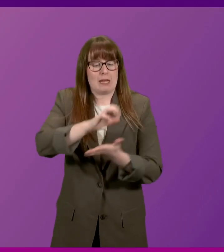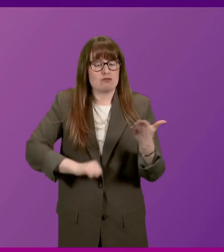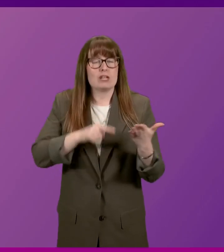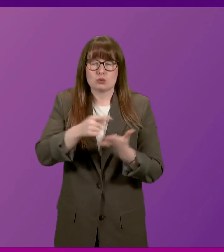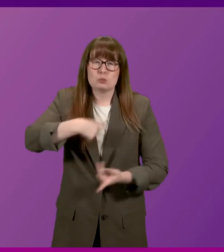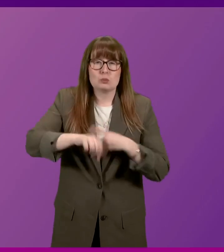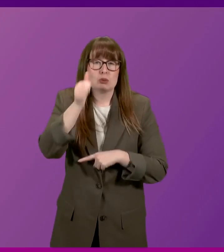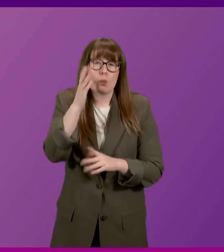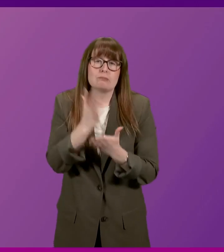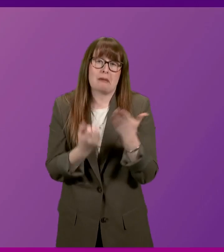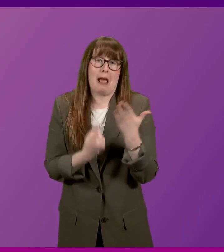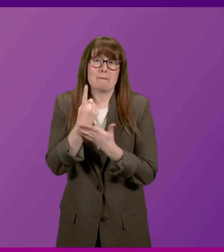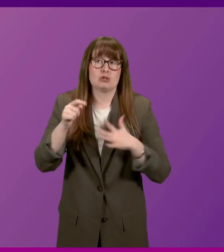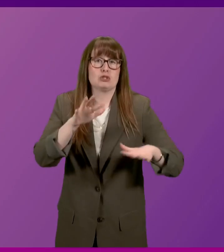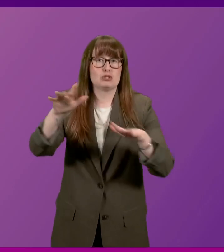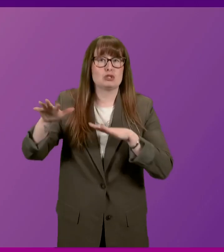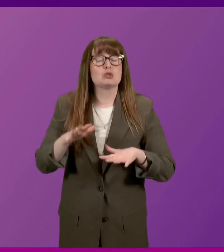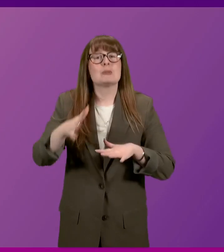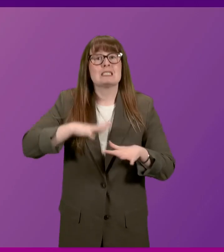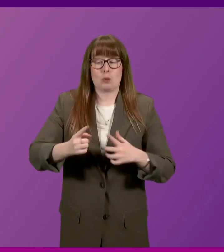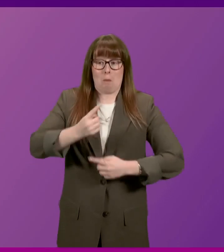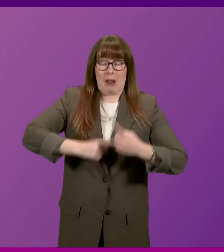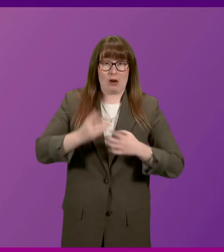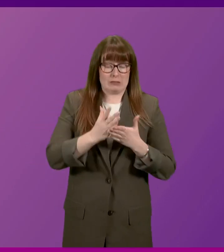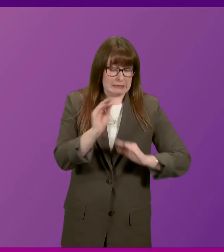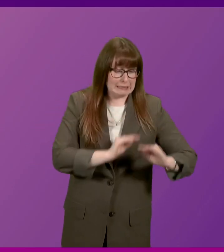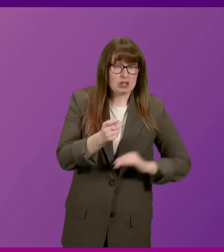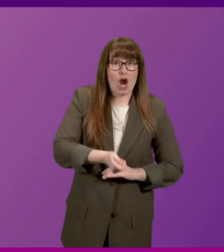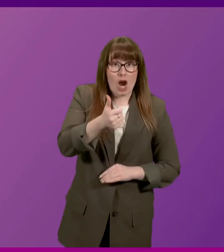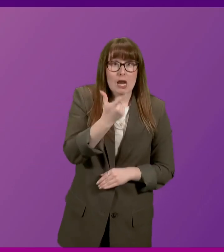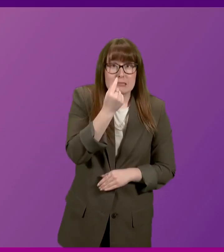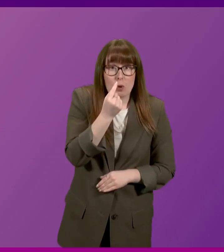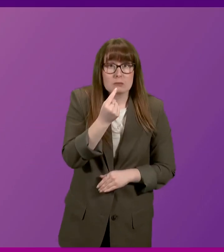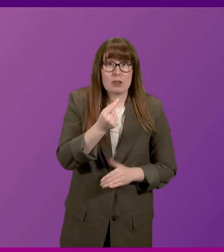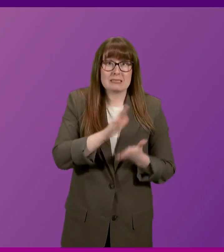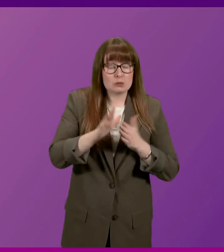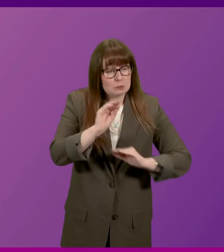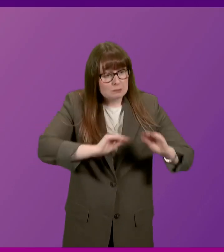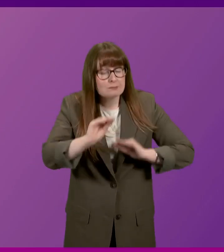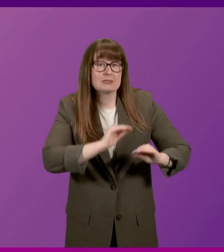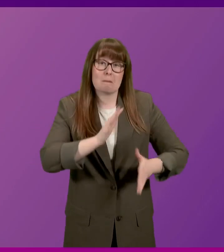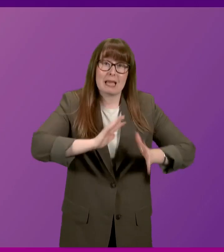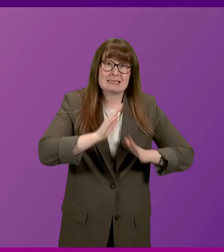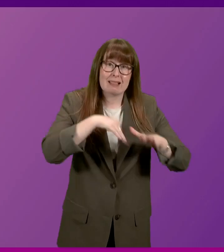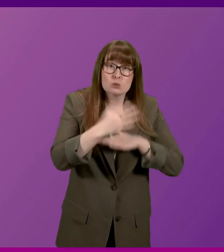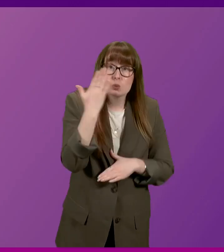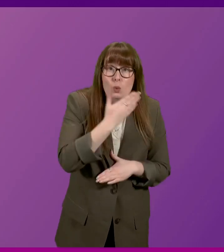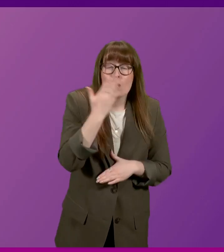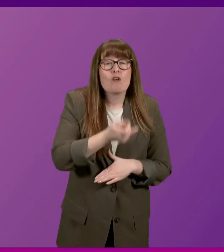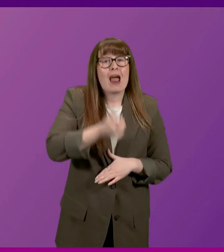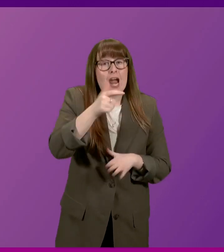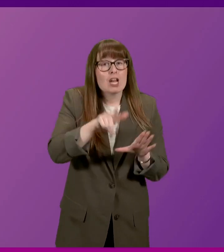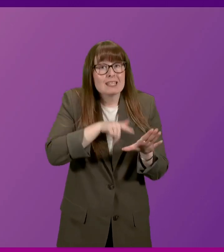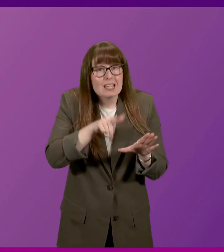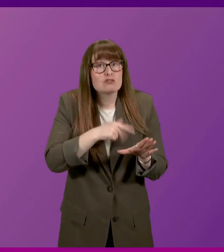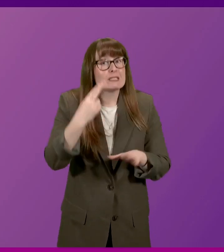know happens. So we do need to go right back as early as possible if BSL provision is embedded in schools for early years for